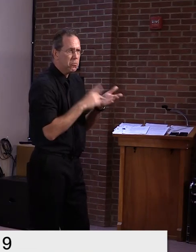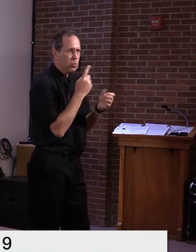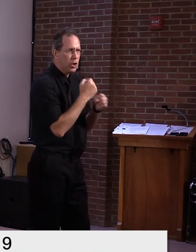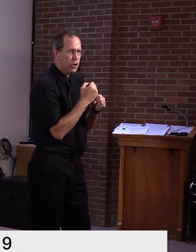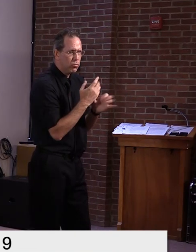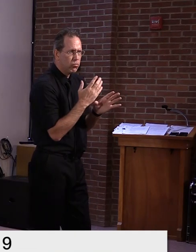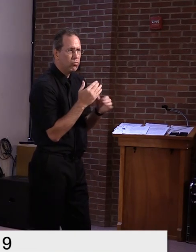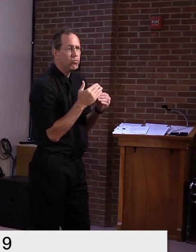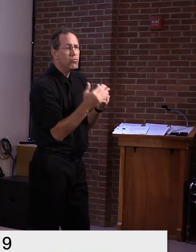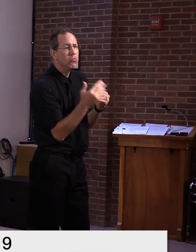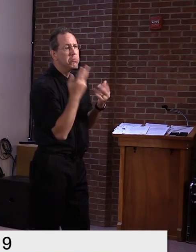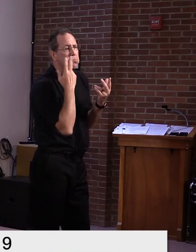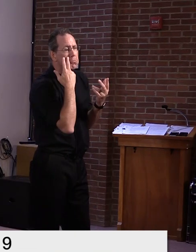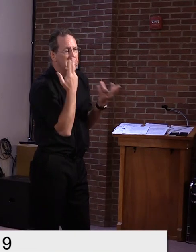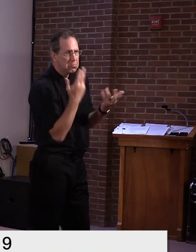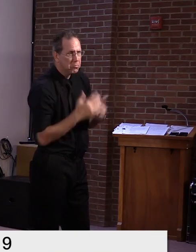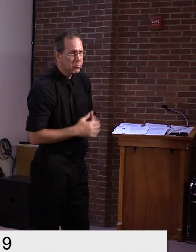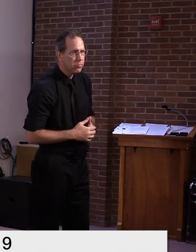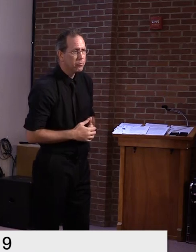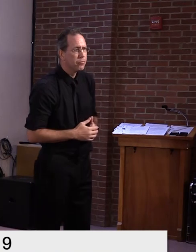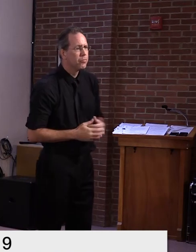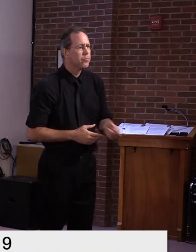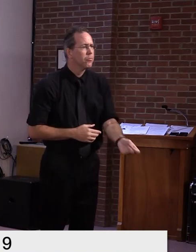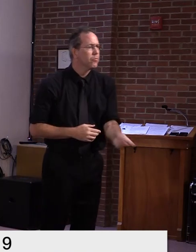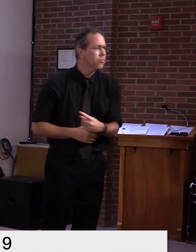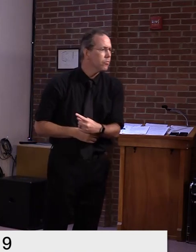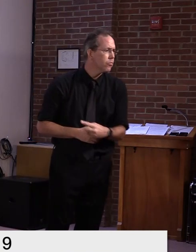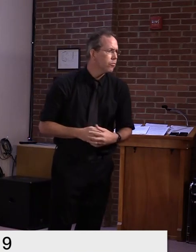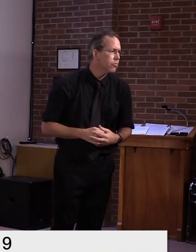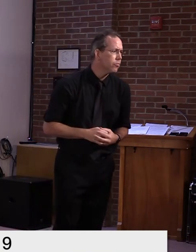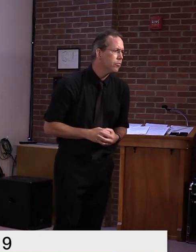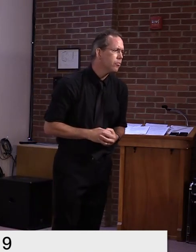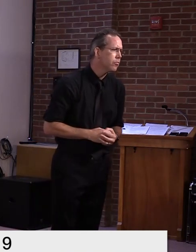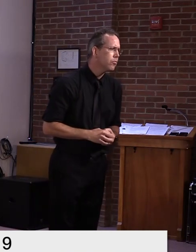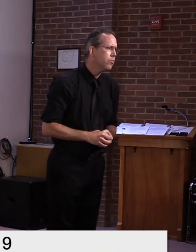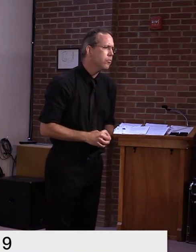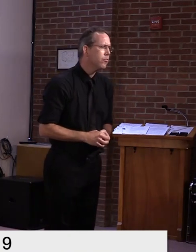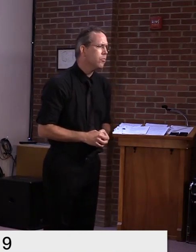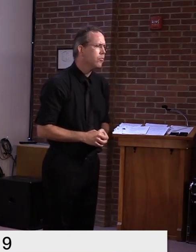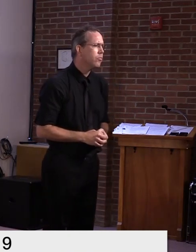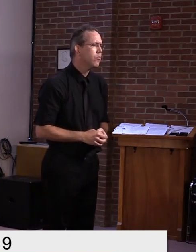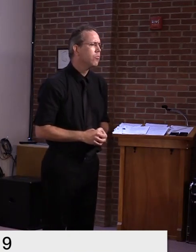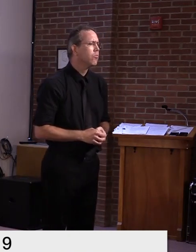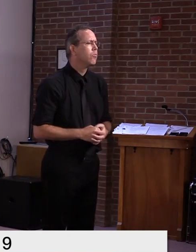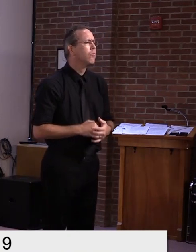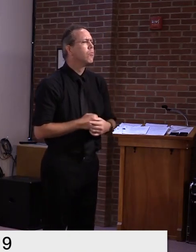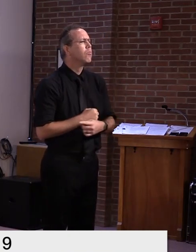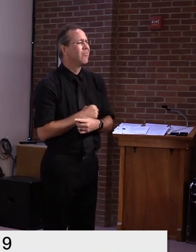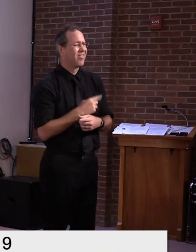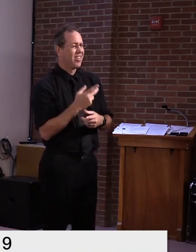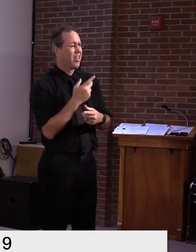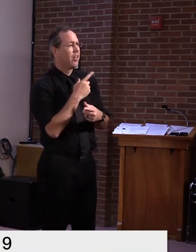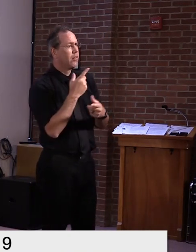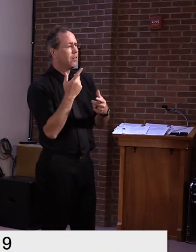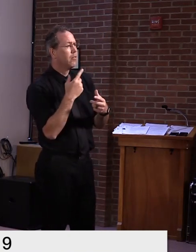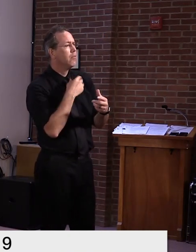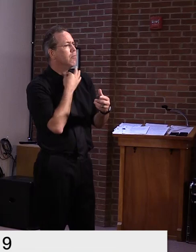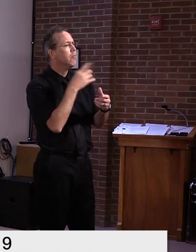it? Well, obviously, we're doing a lot of stuff now. For example, we've put